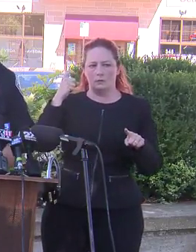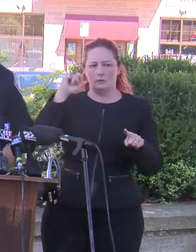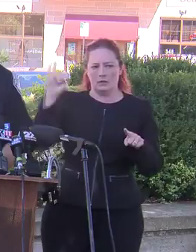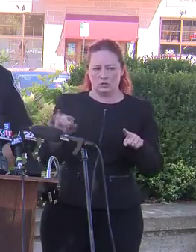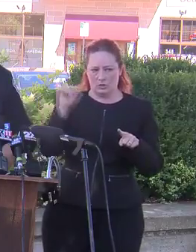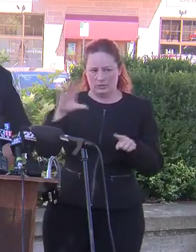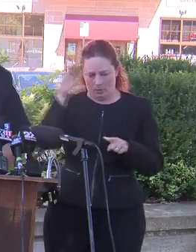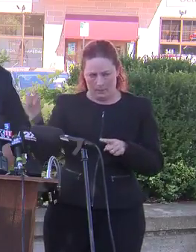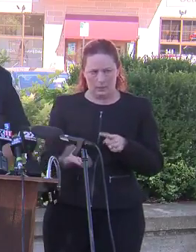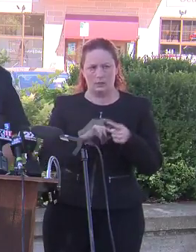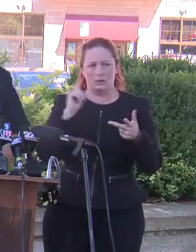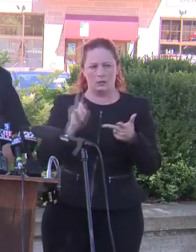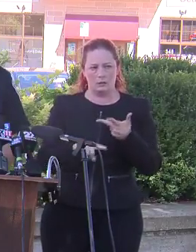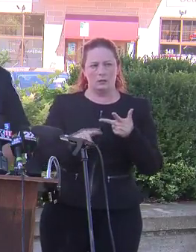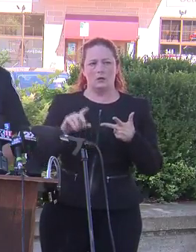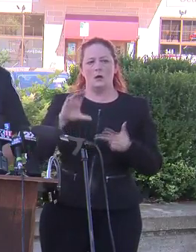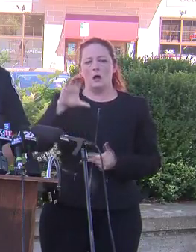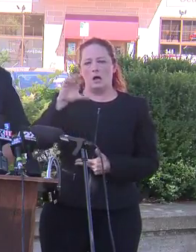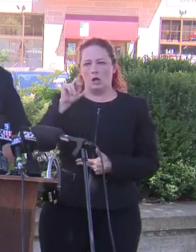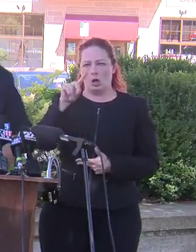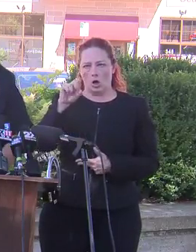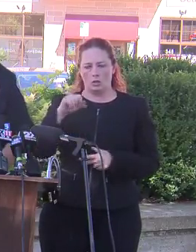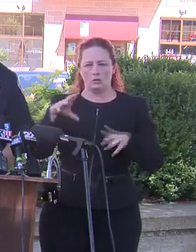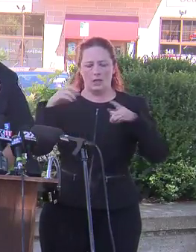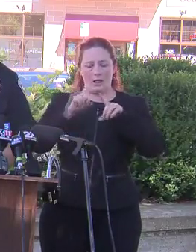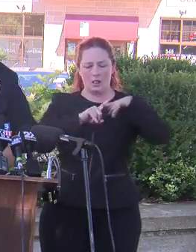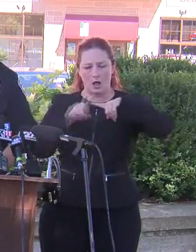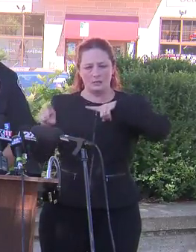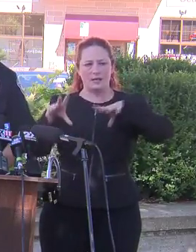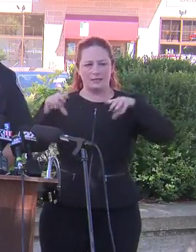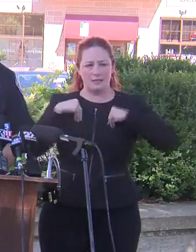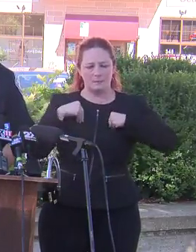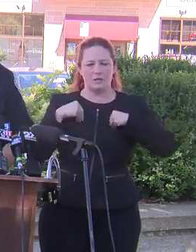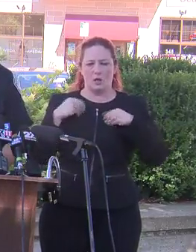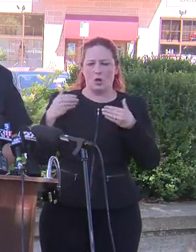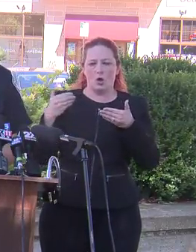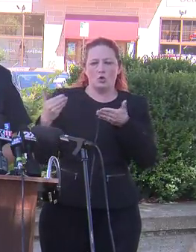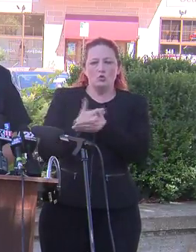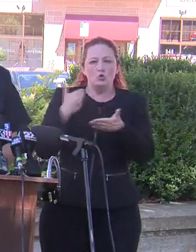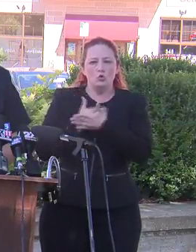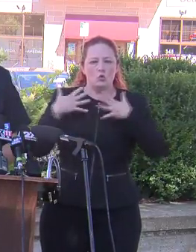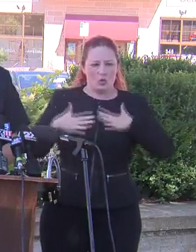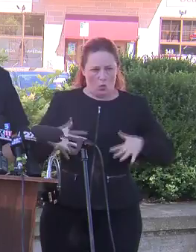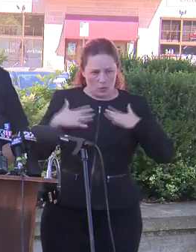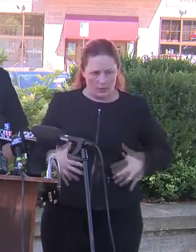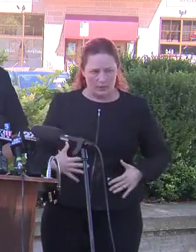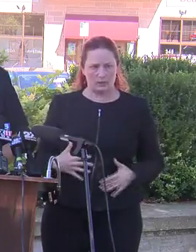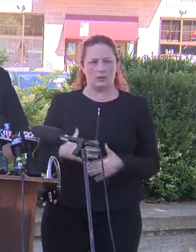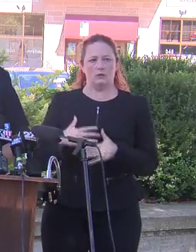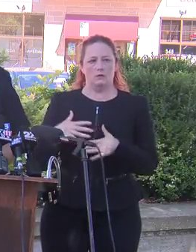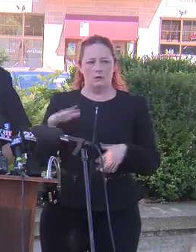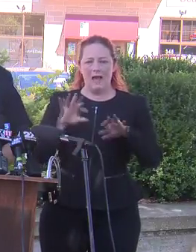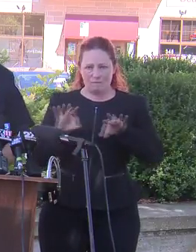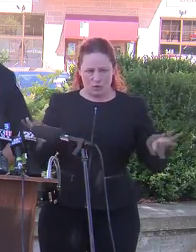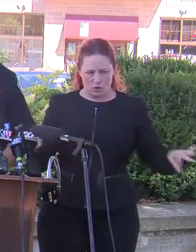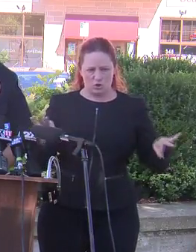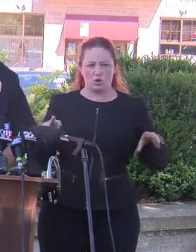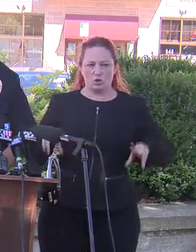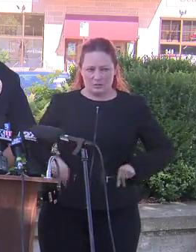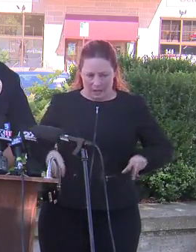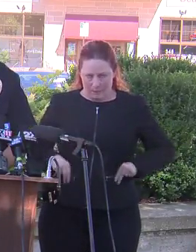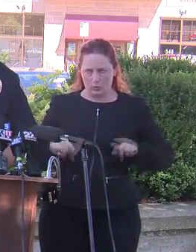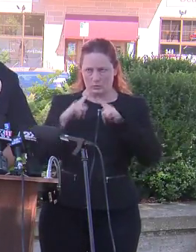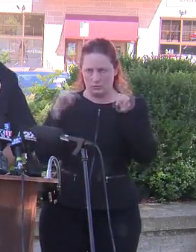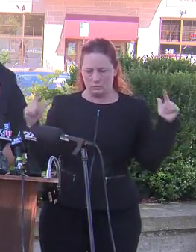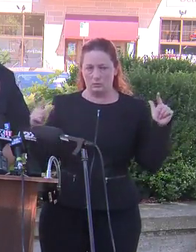Sunshine Place are accepting toiletries and brand new clothing. They ask that people also call 211 to get